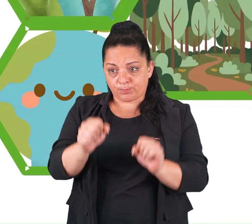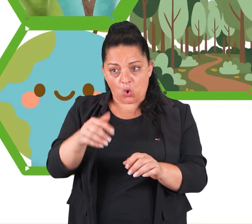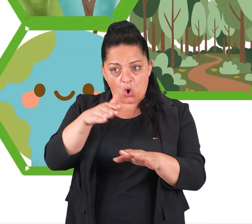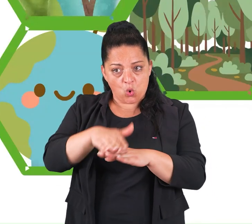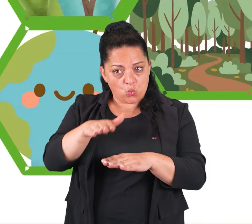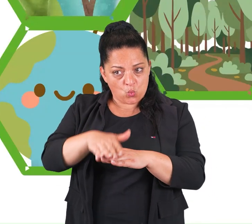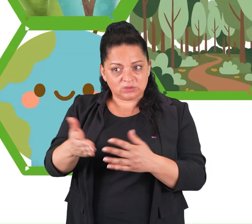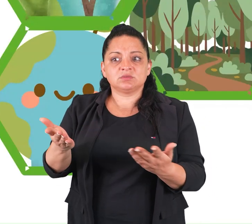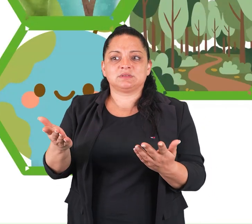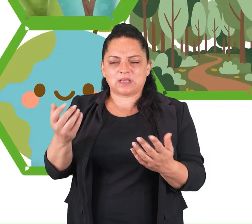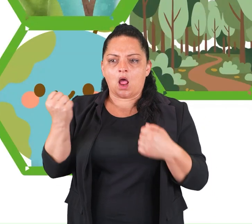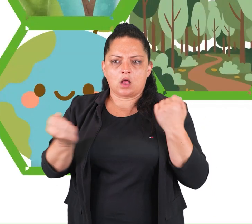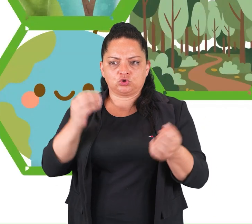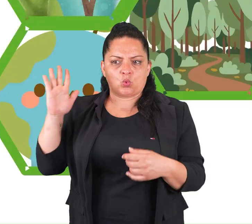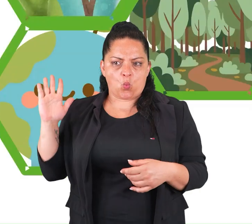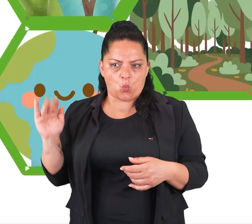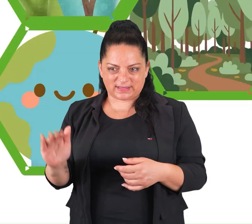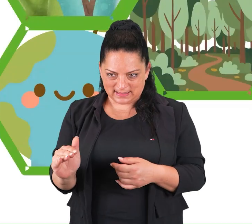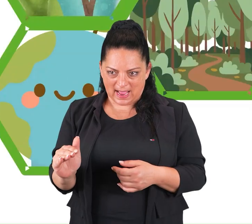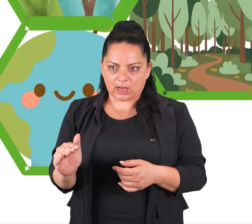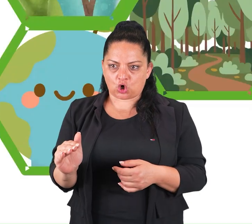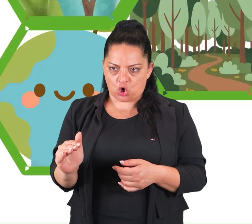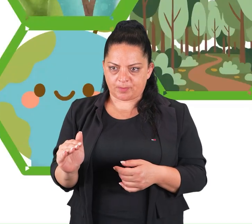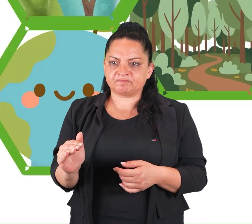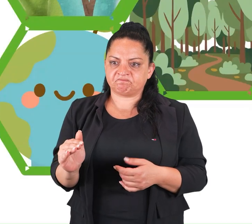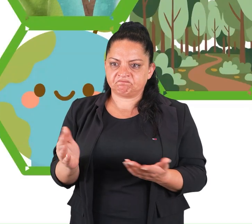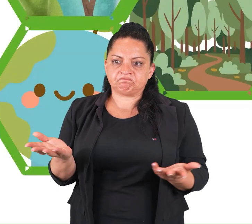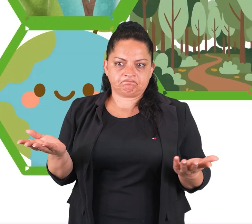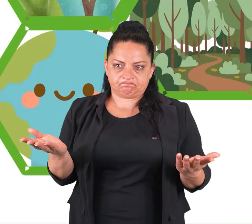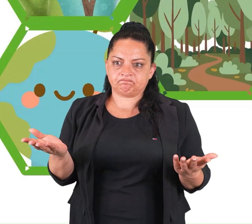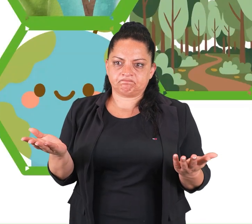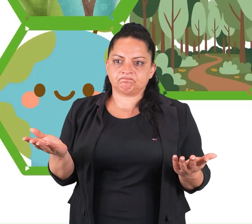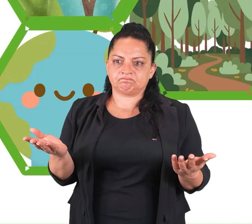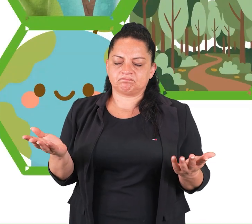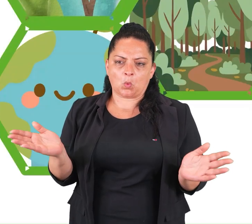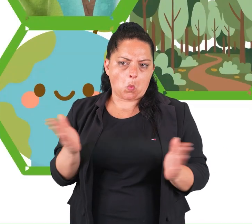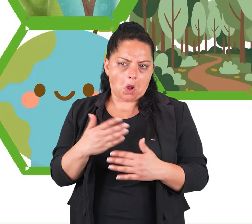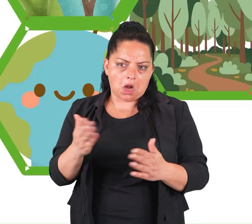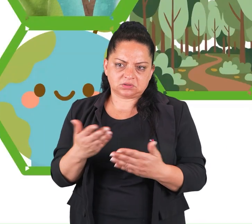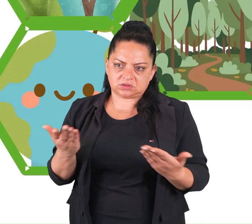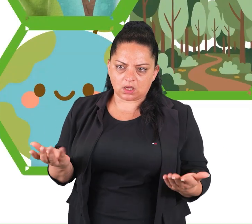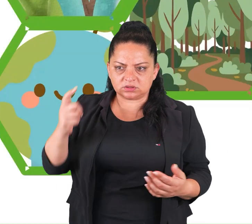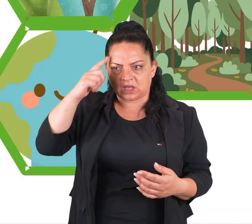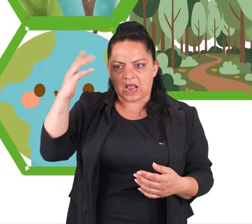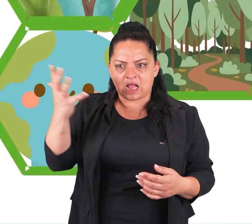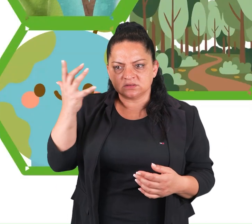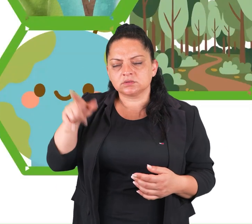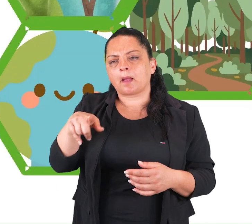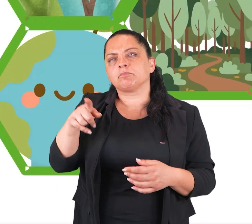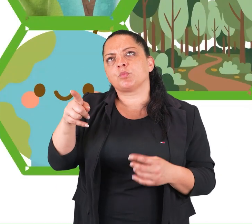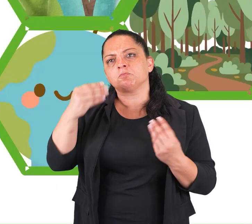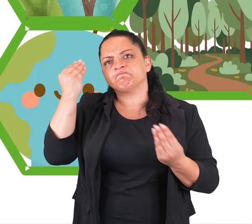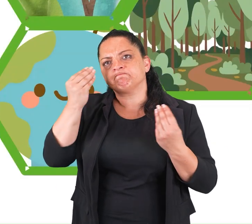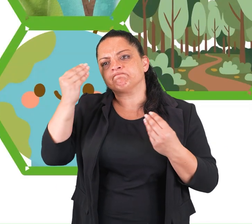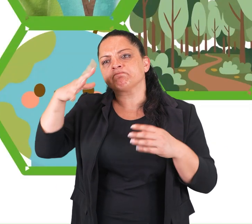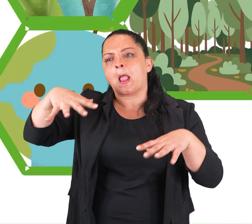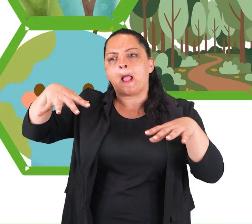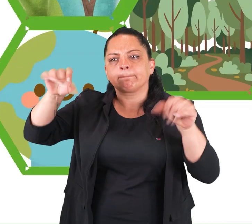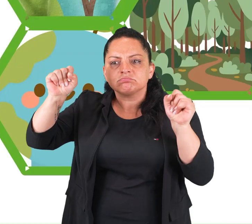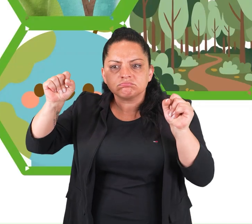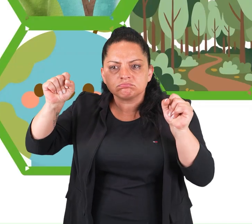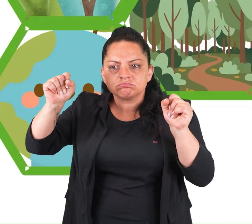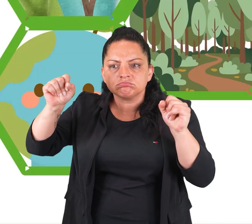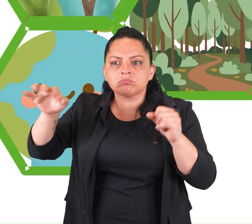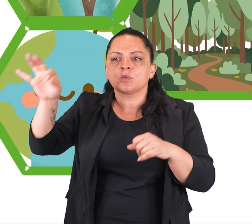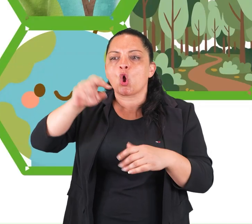working environment. You can use them in everyday actions. For example, you